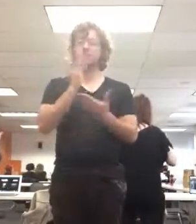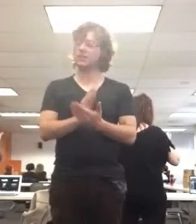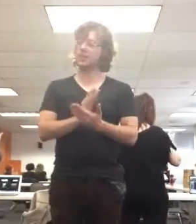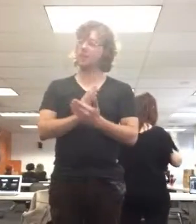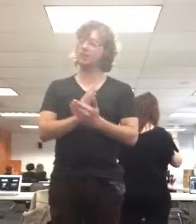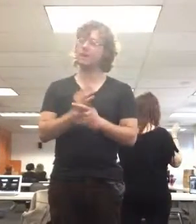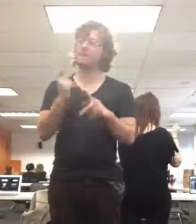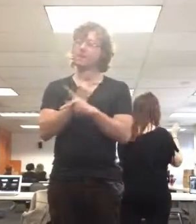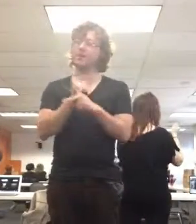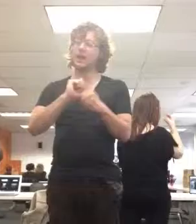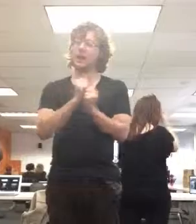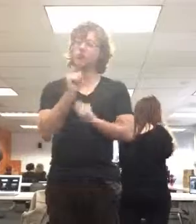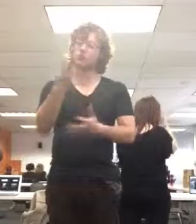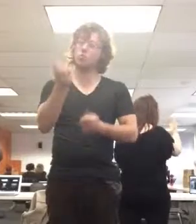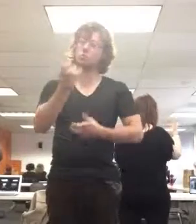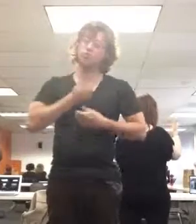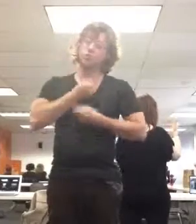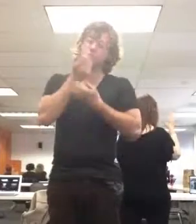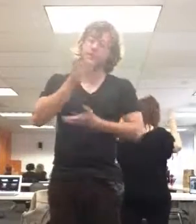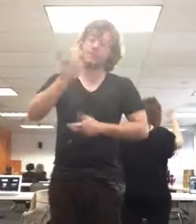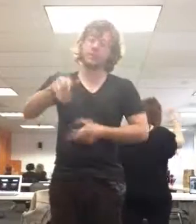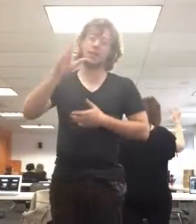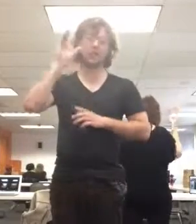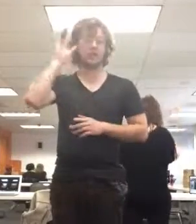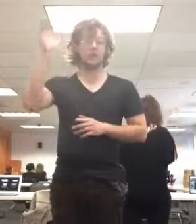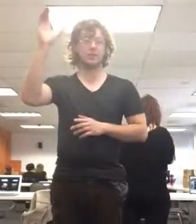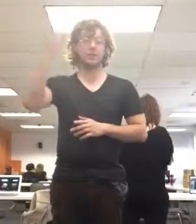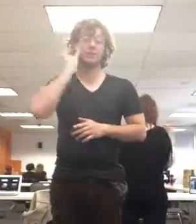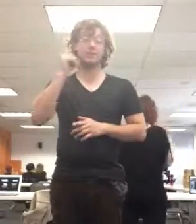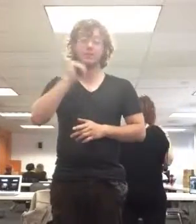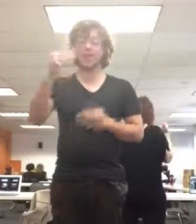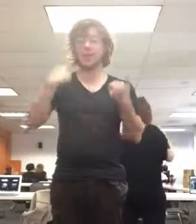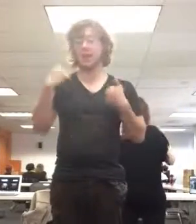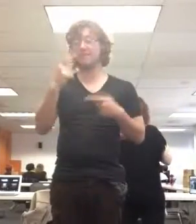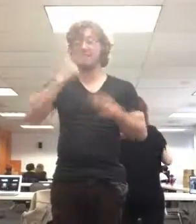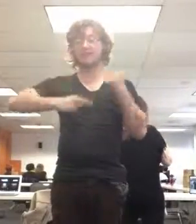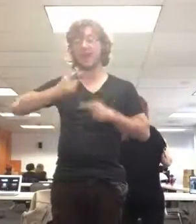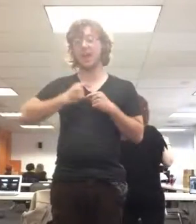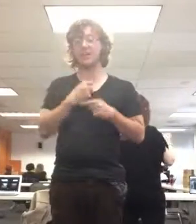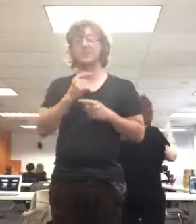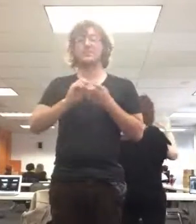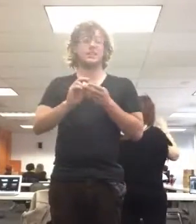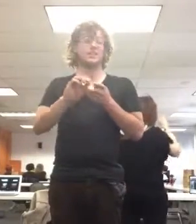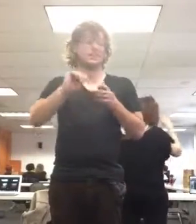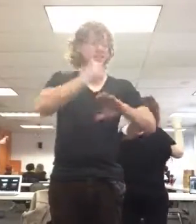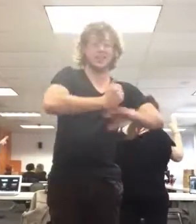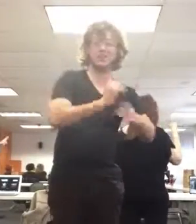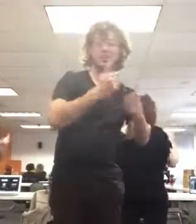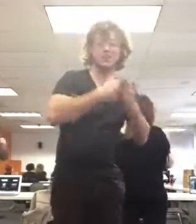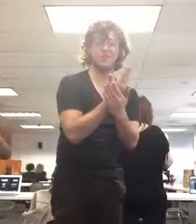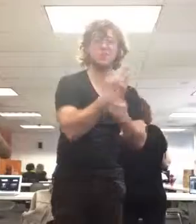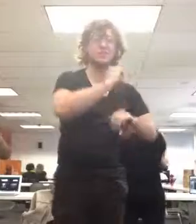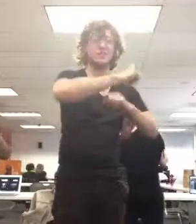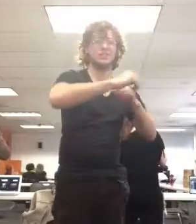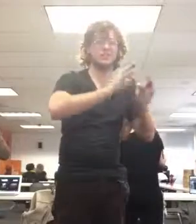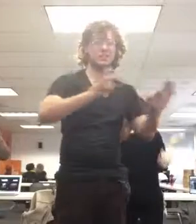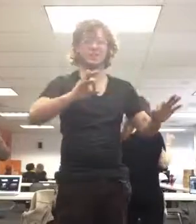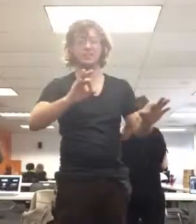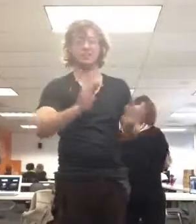first. And if you don't have a sign for it, create a new sentence with the signs that you have. Oh, I can say it this way